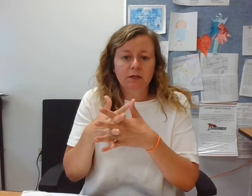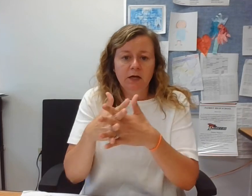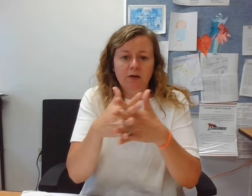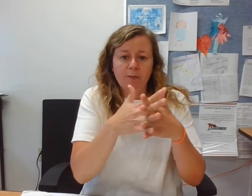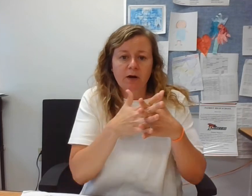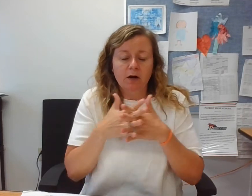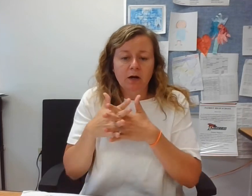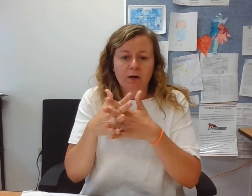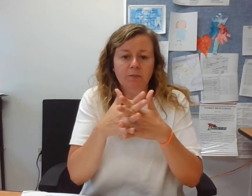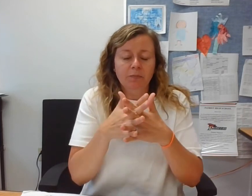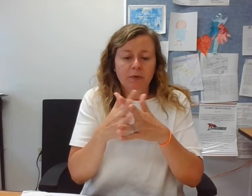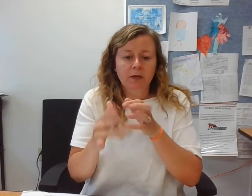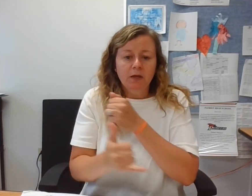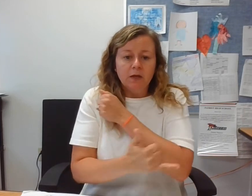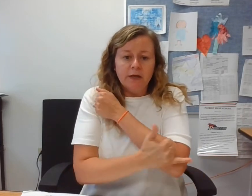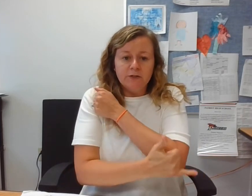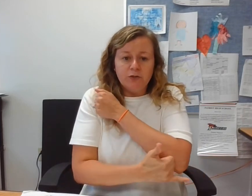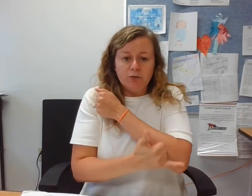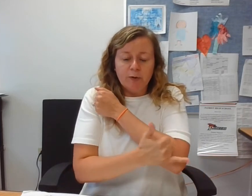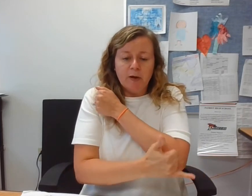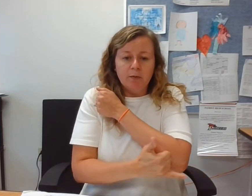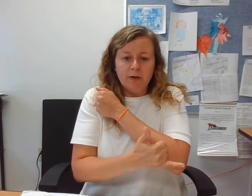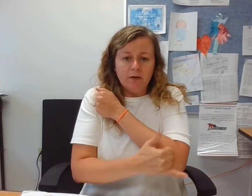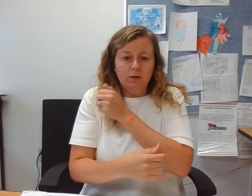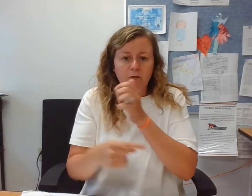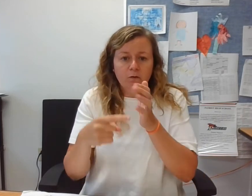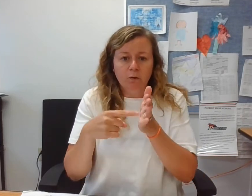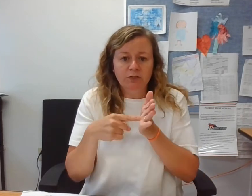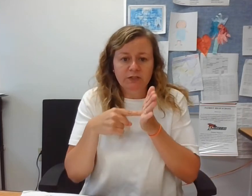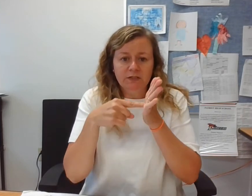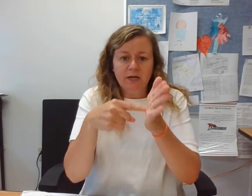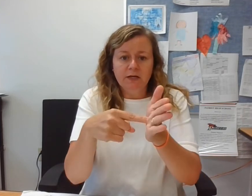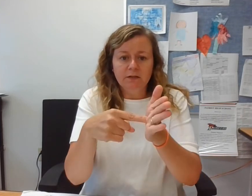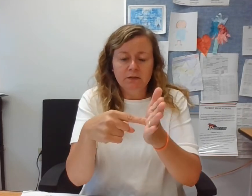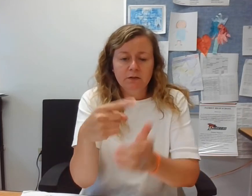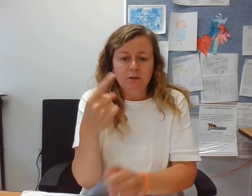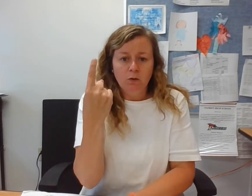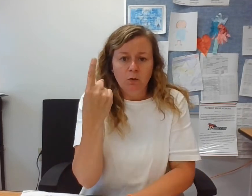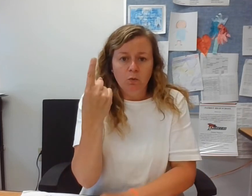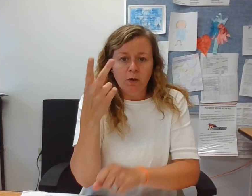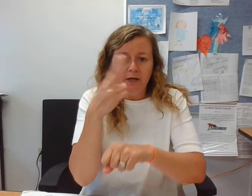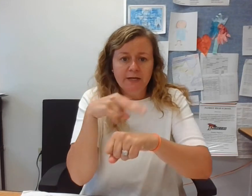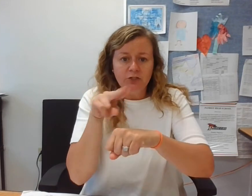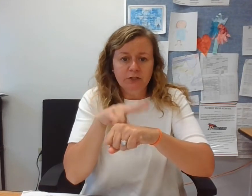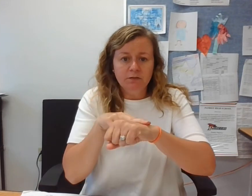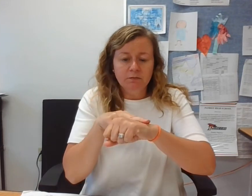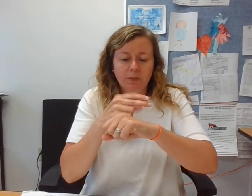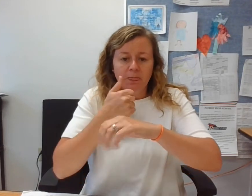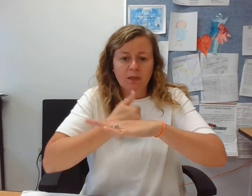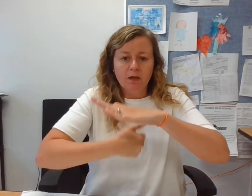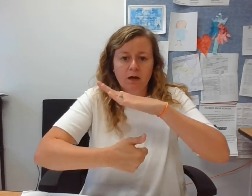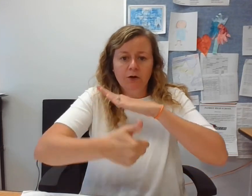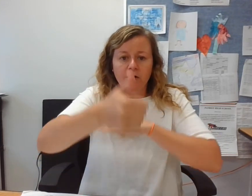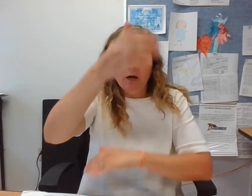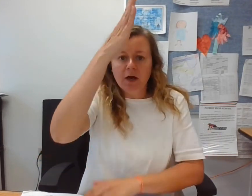of America and to the republic for which it stands, one nation, under